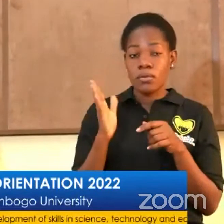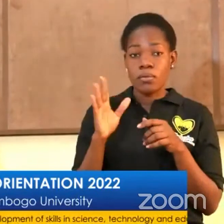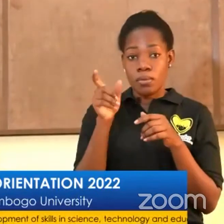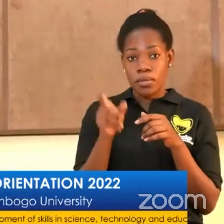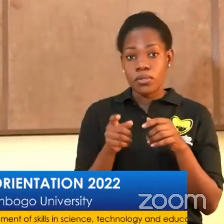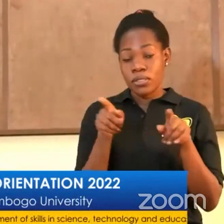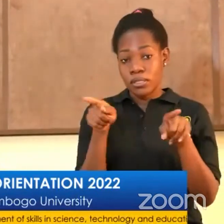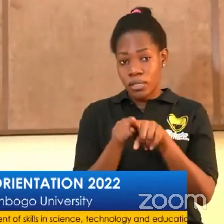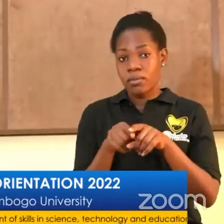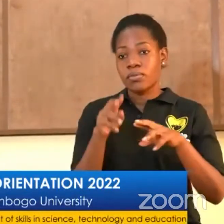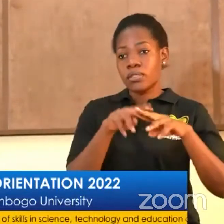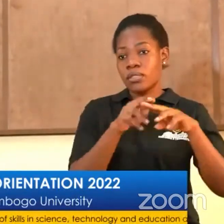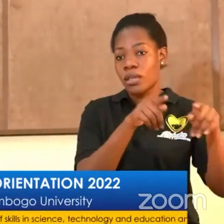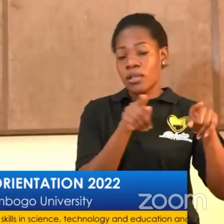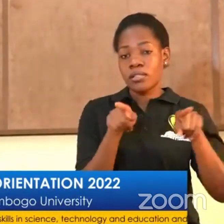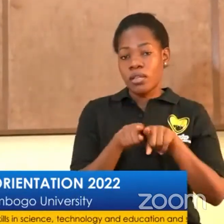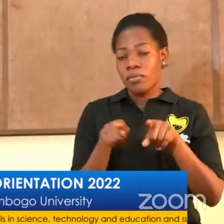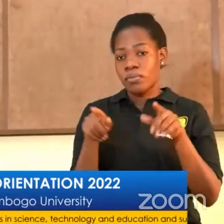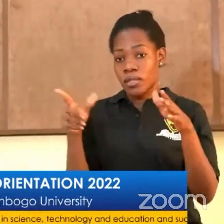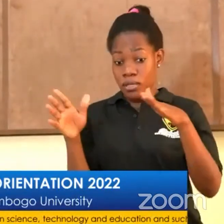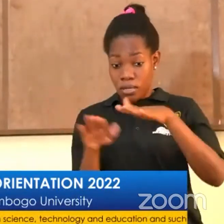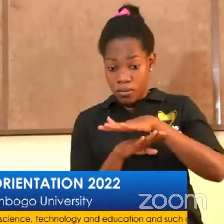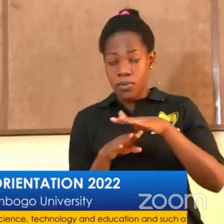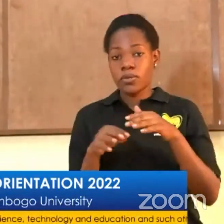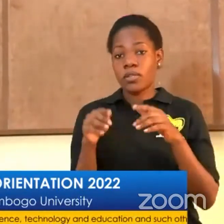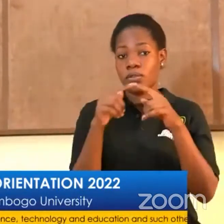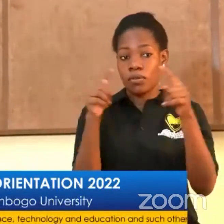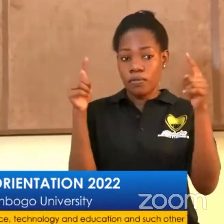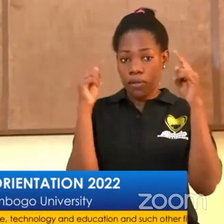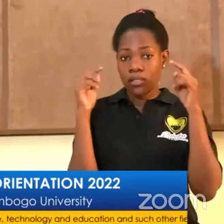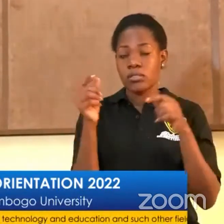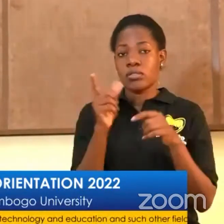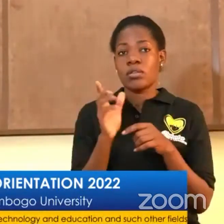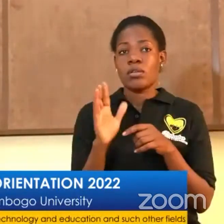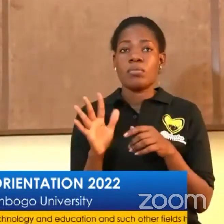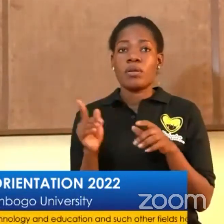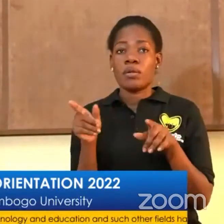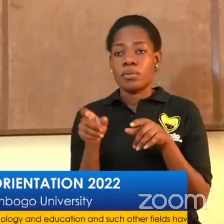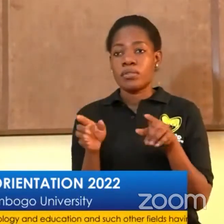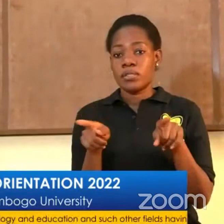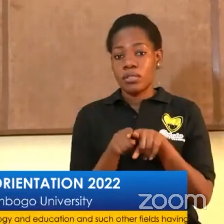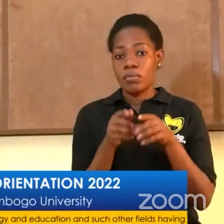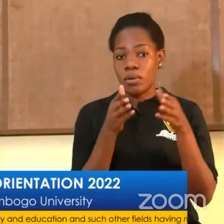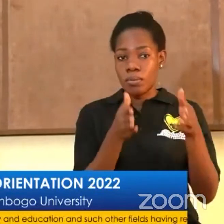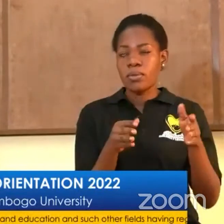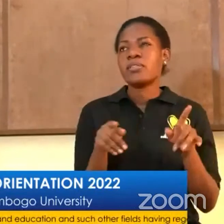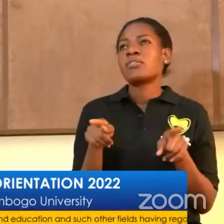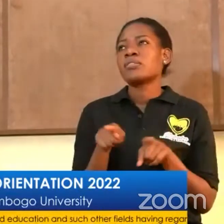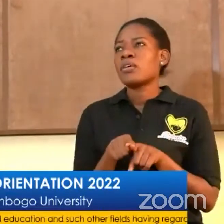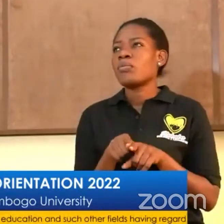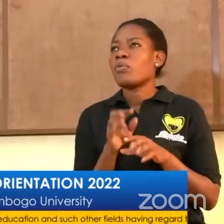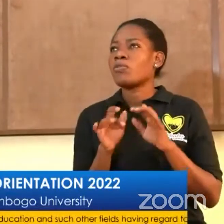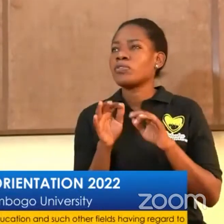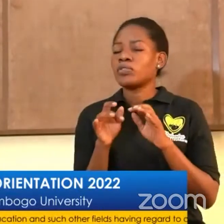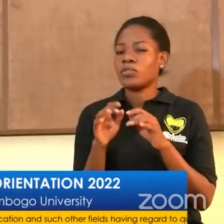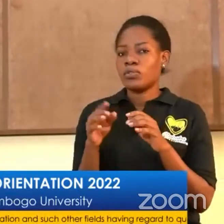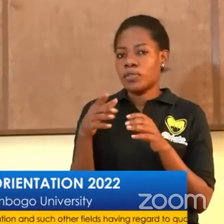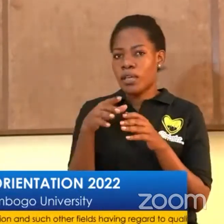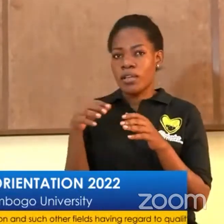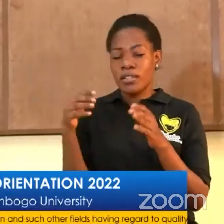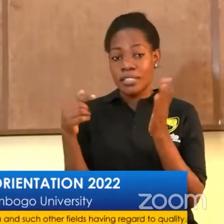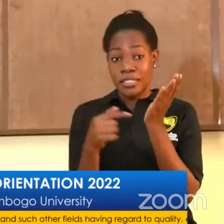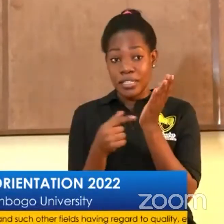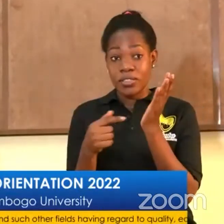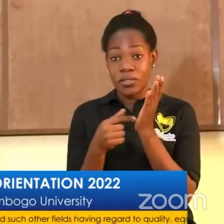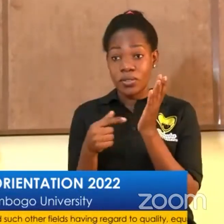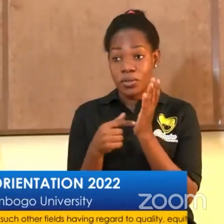the deputy university librarian. You also find the office of the technical section where they process the books from.